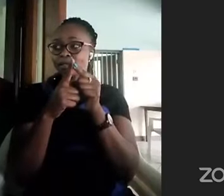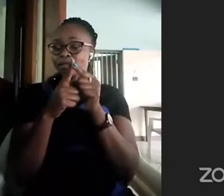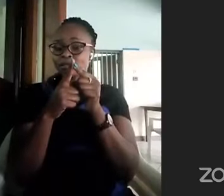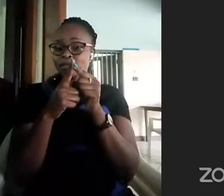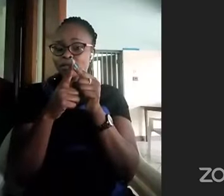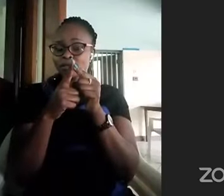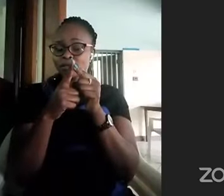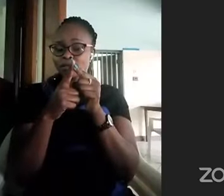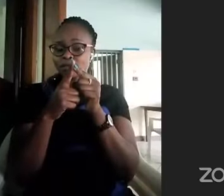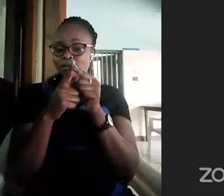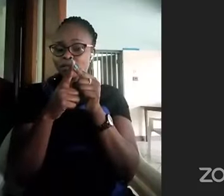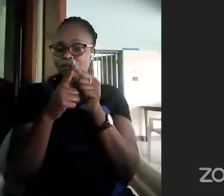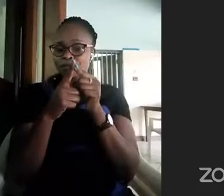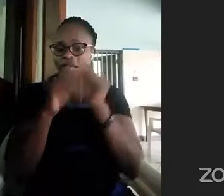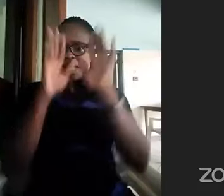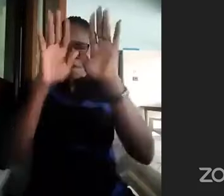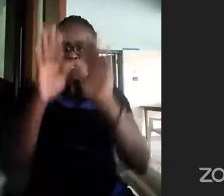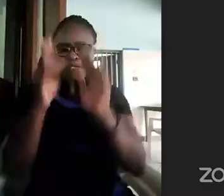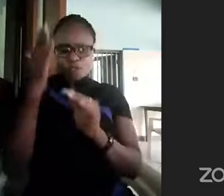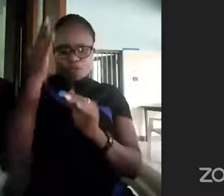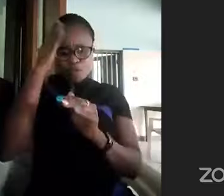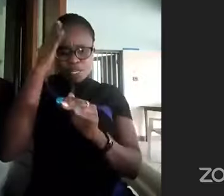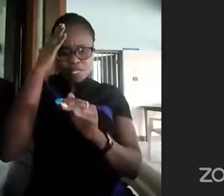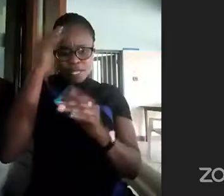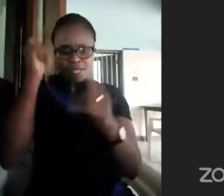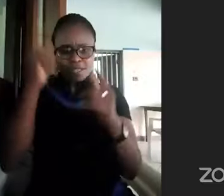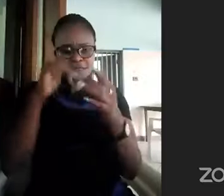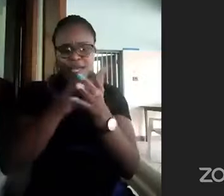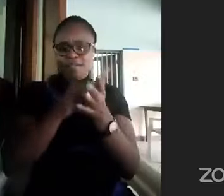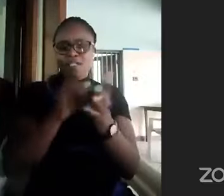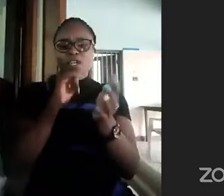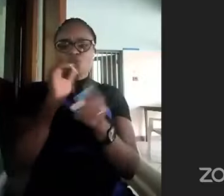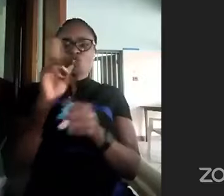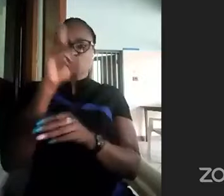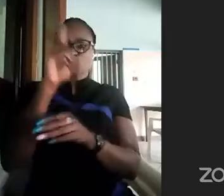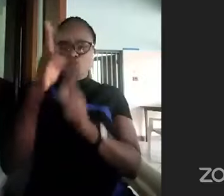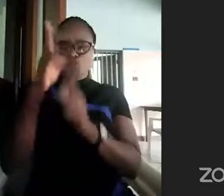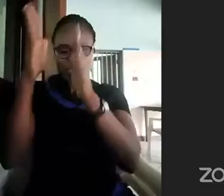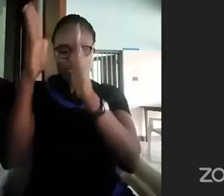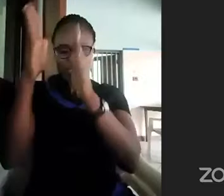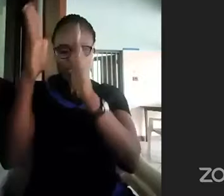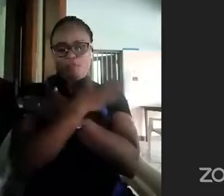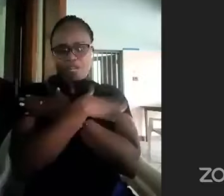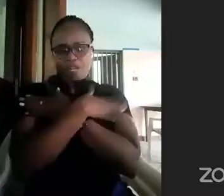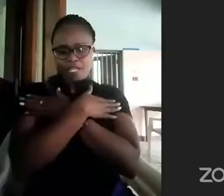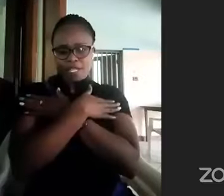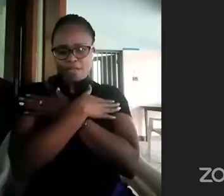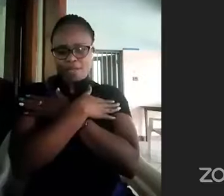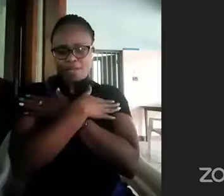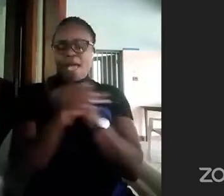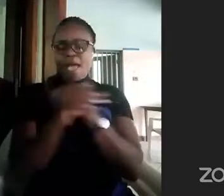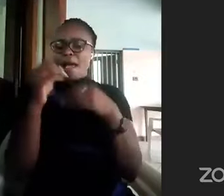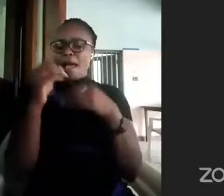user-friendly health facilities, the problem we are having is most of these health facilities are not integrating the needs